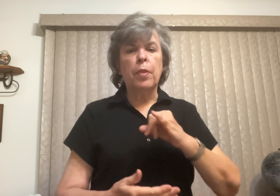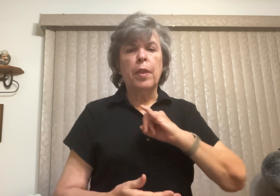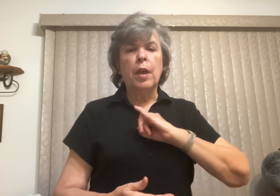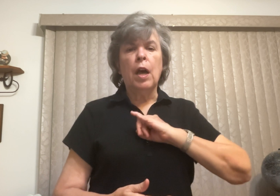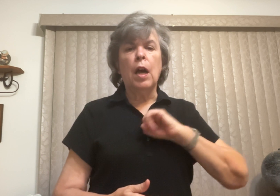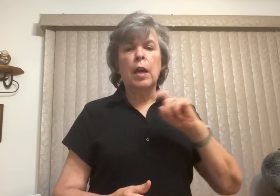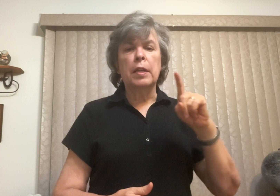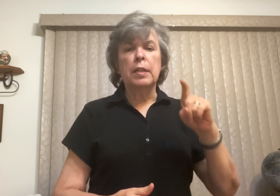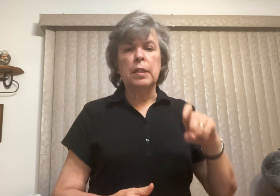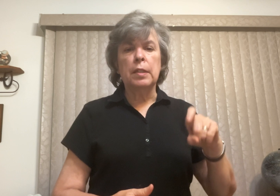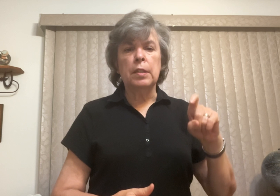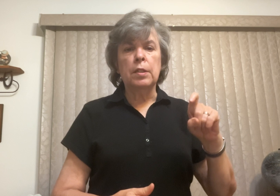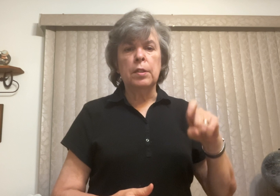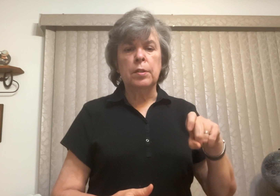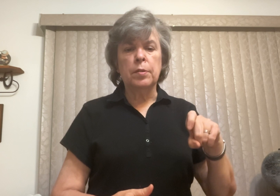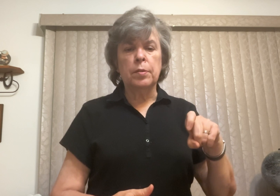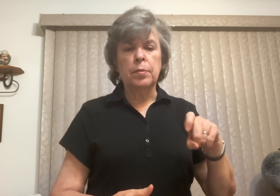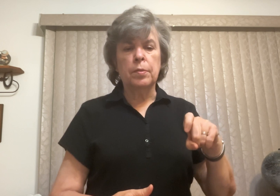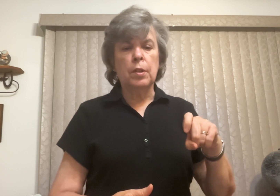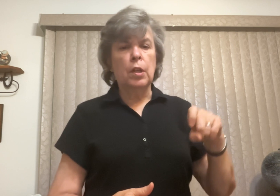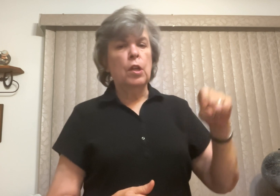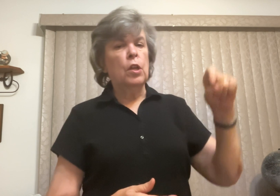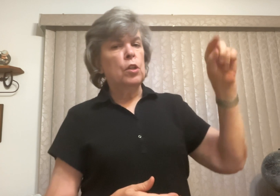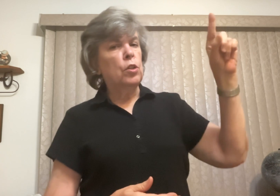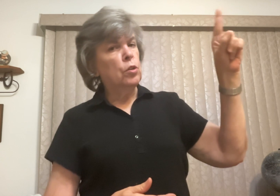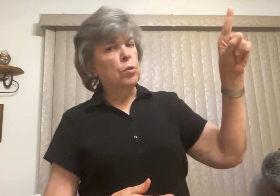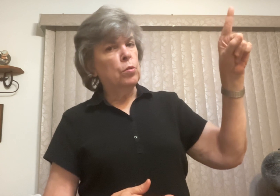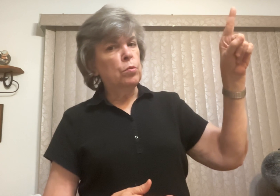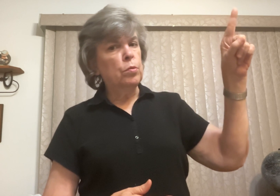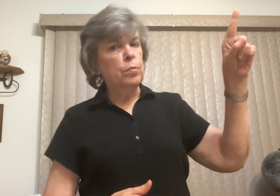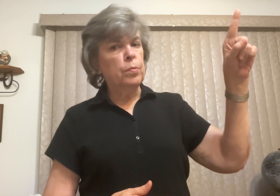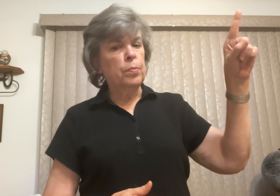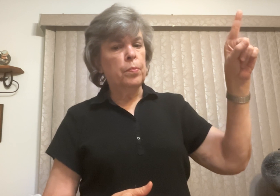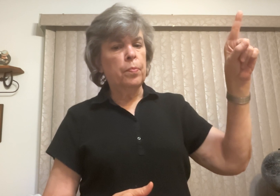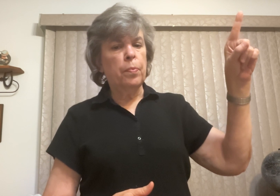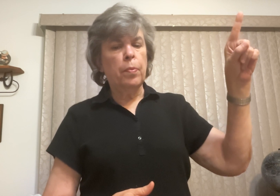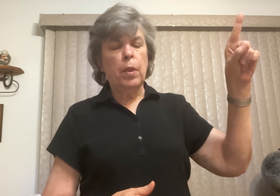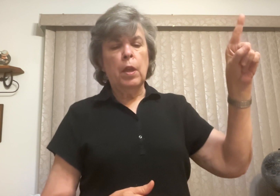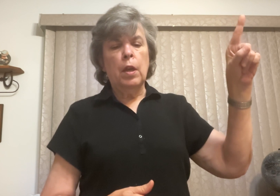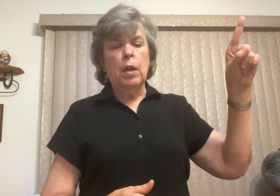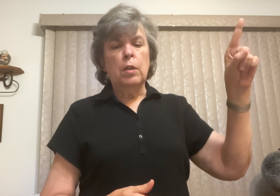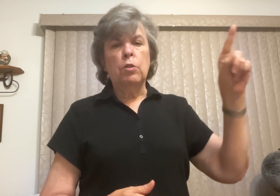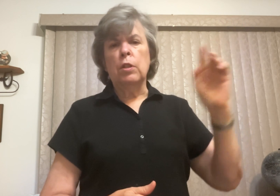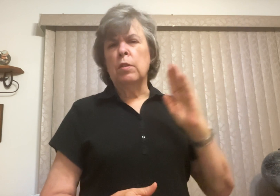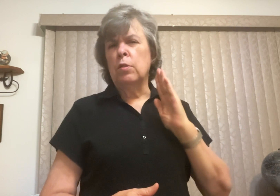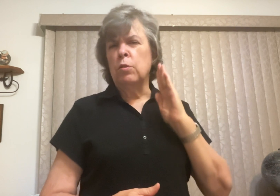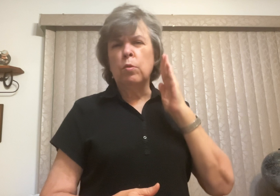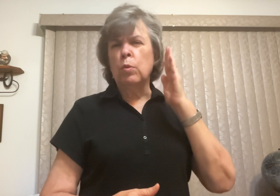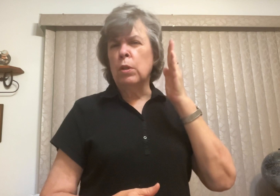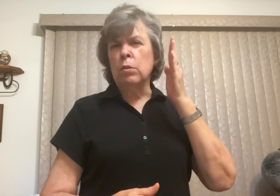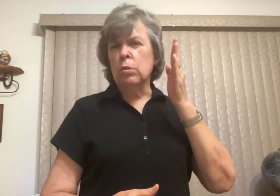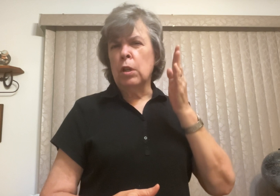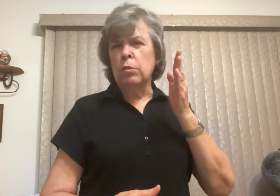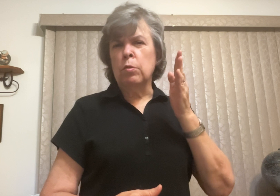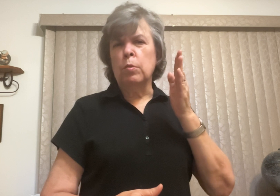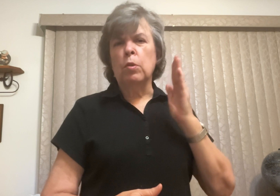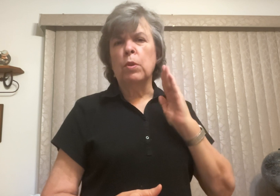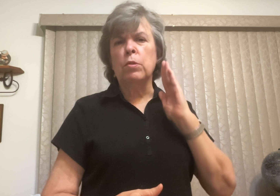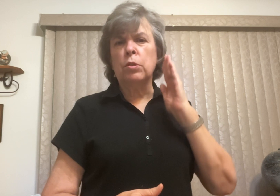I need you you can do the will or not do the will. Will is just a